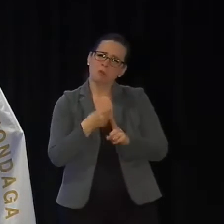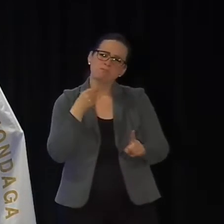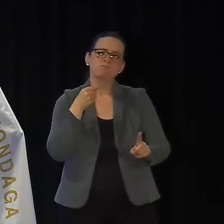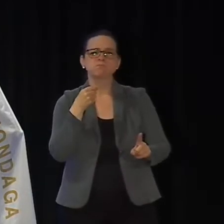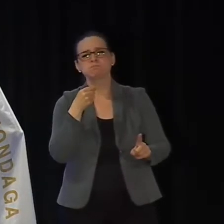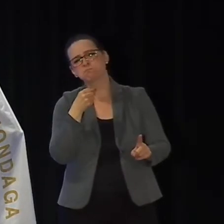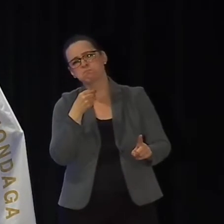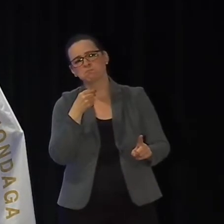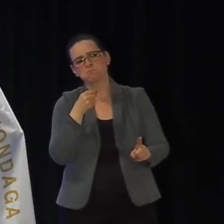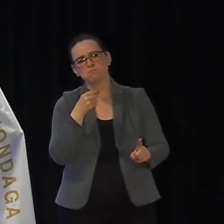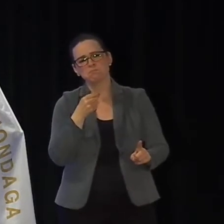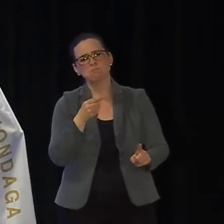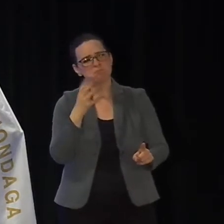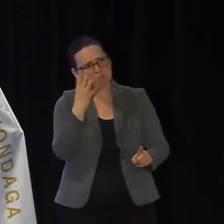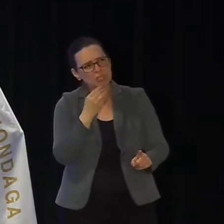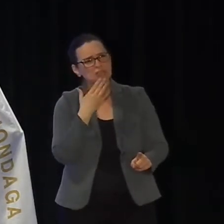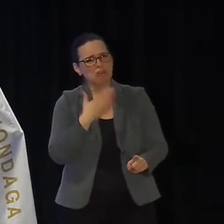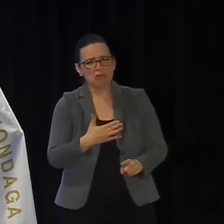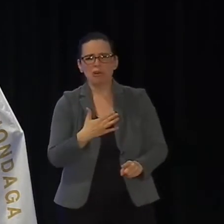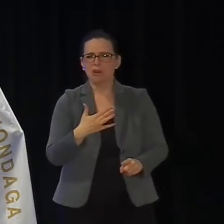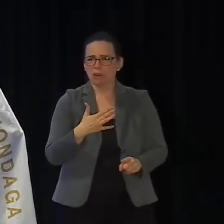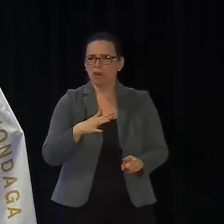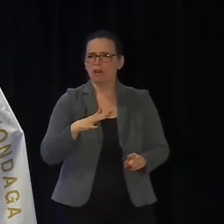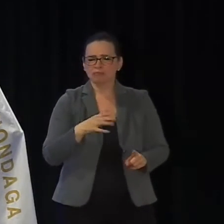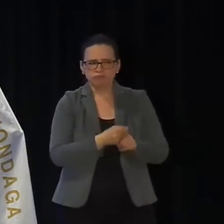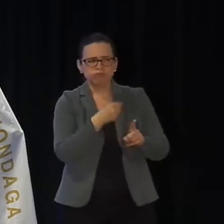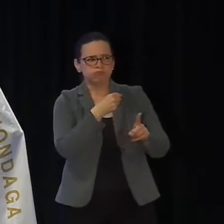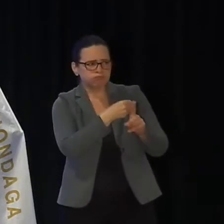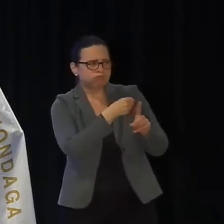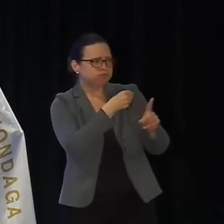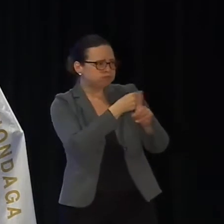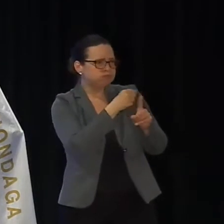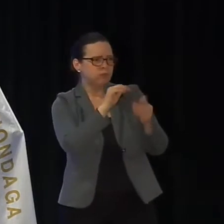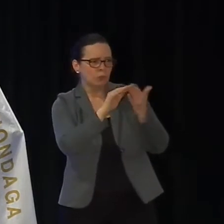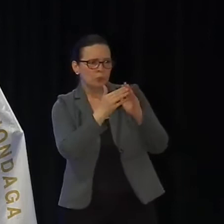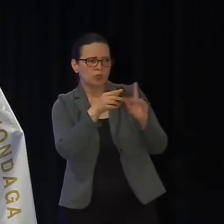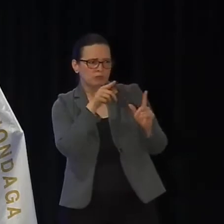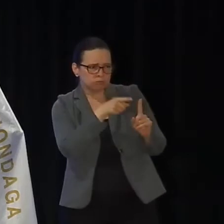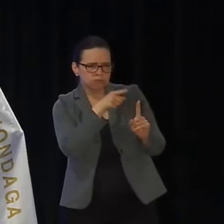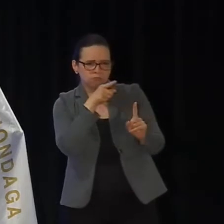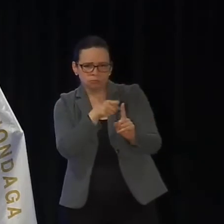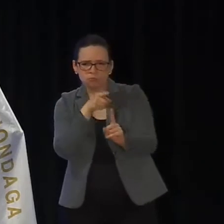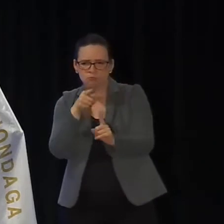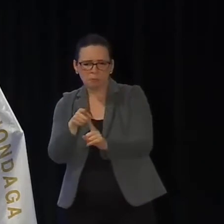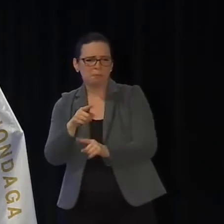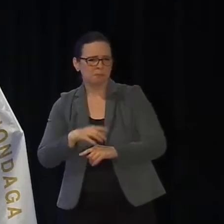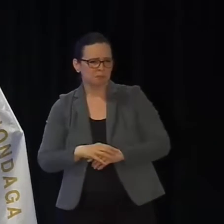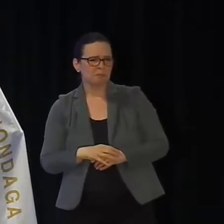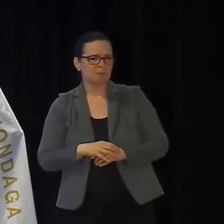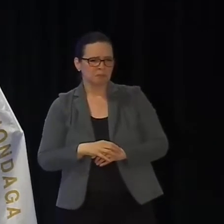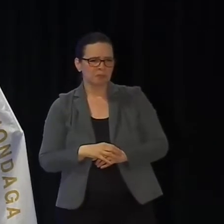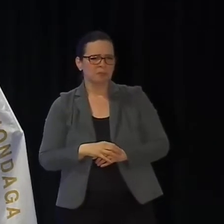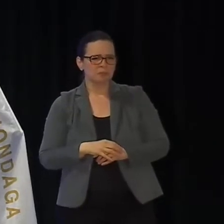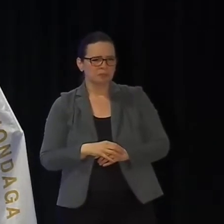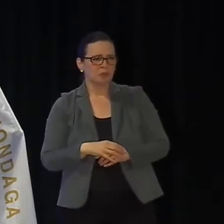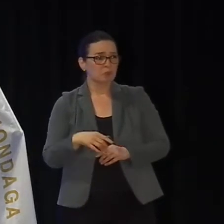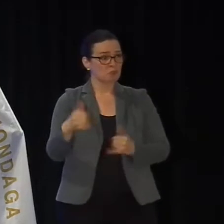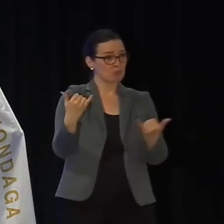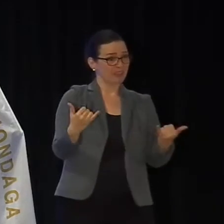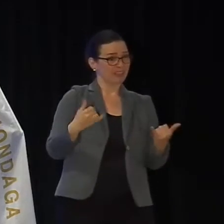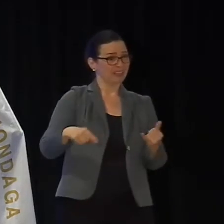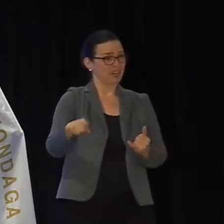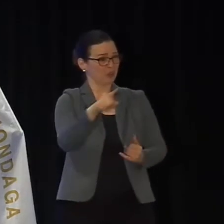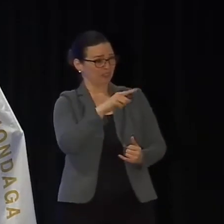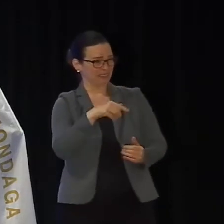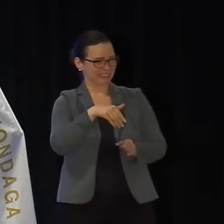that everybody who really is eager to get a shot has gotten a shot. And then you got people who are on the fence. And you got some